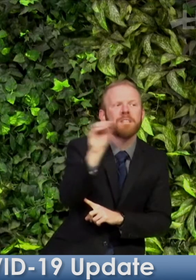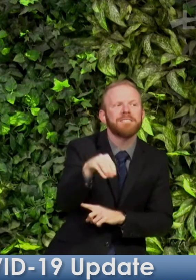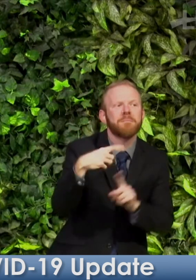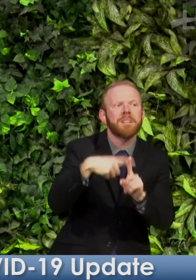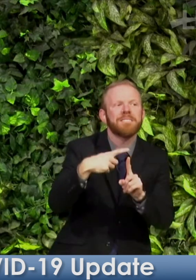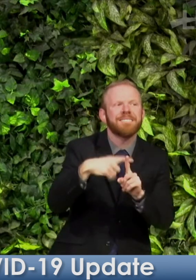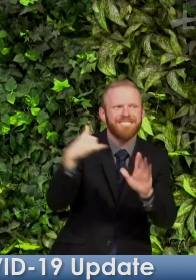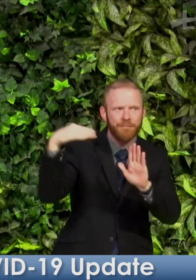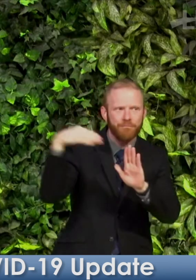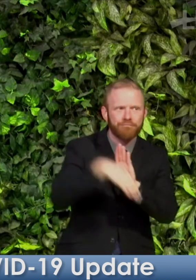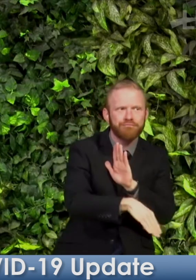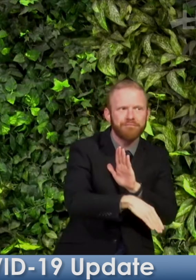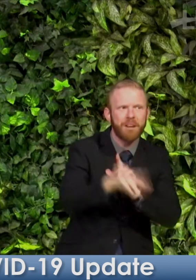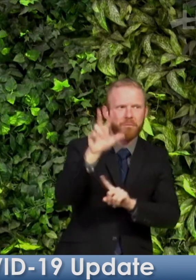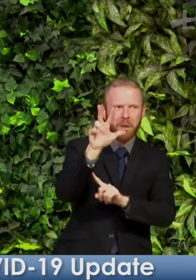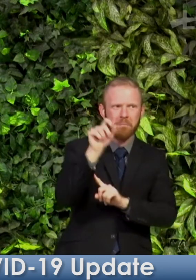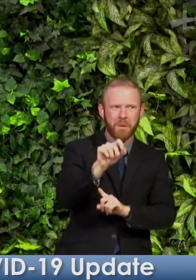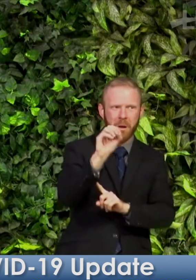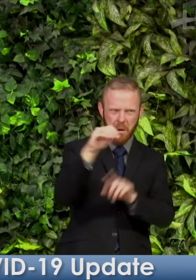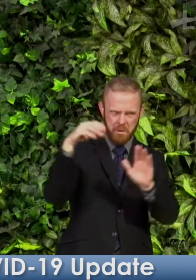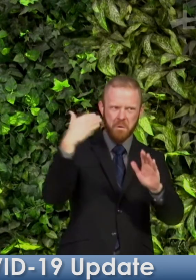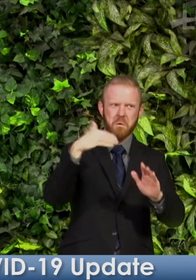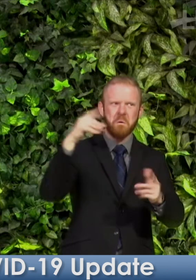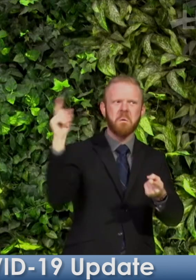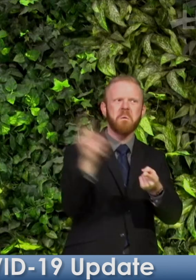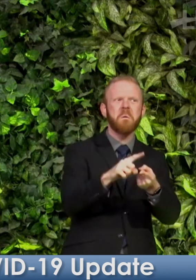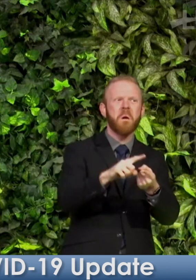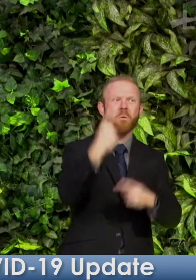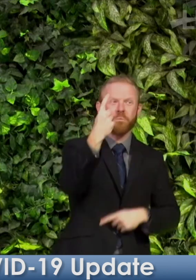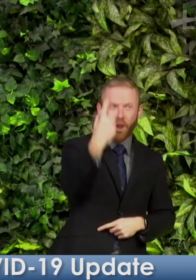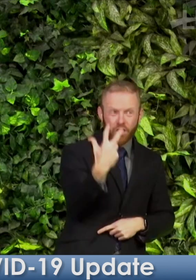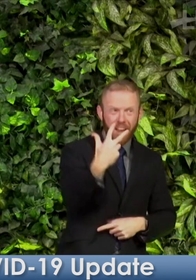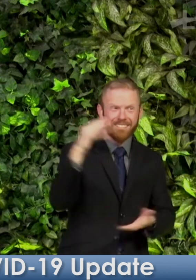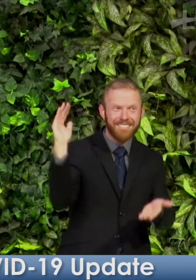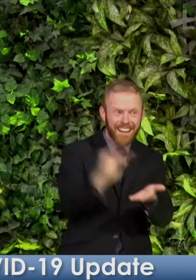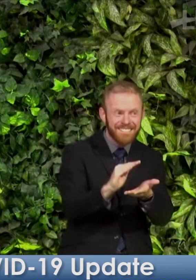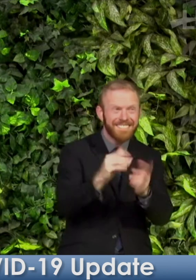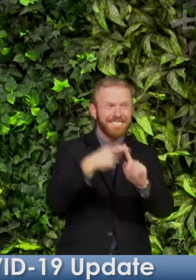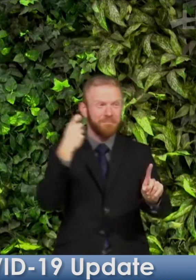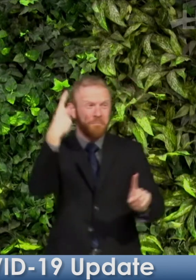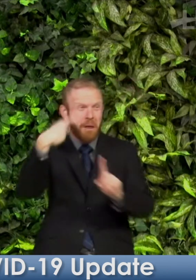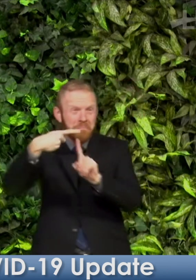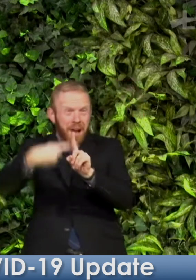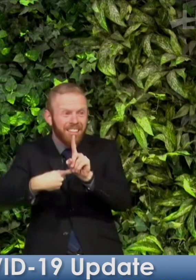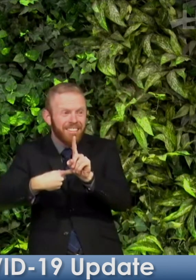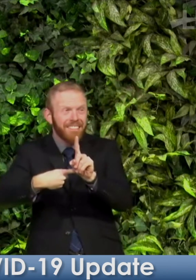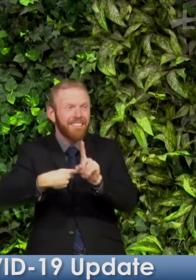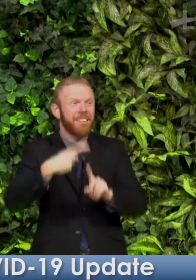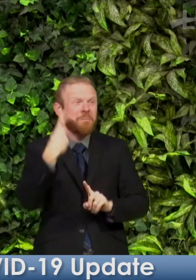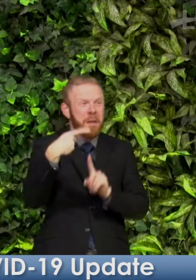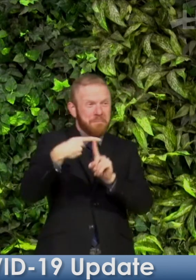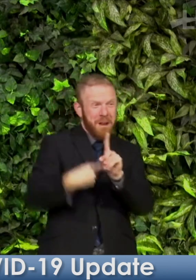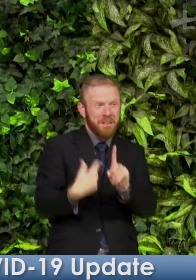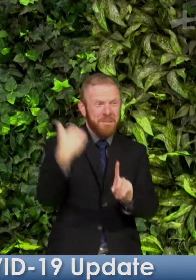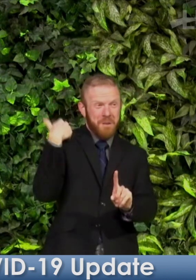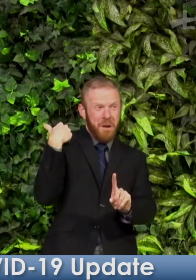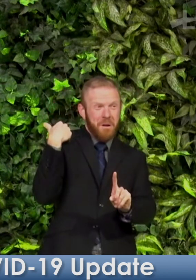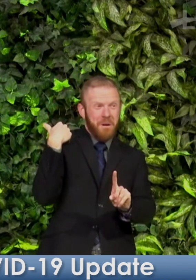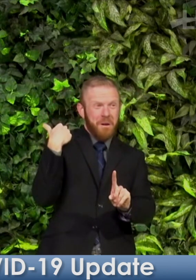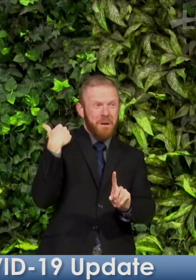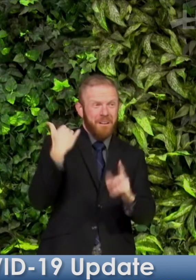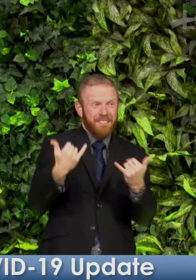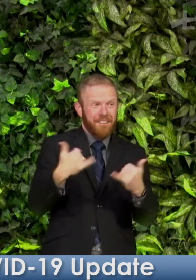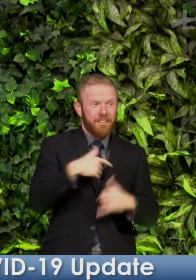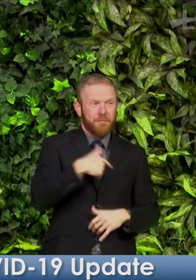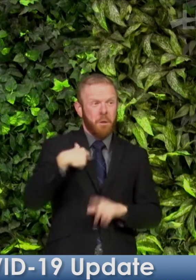a third of what it was just a month ago. A month ago today, we reported the highest number of